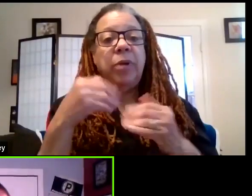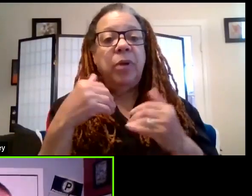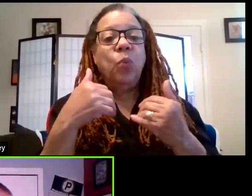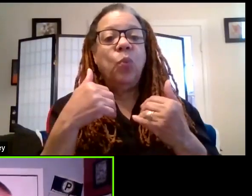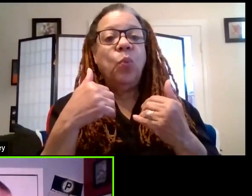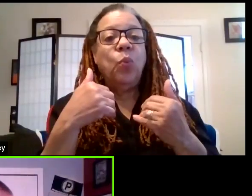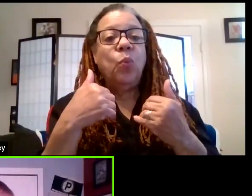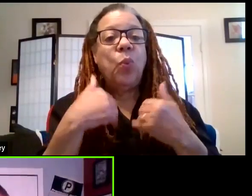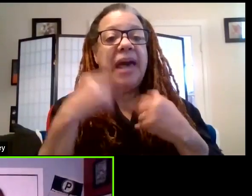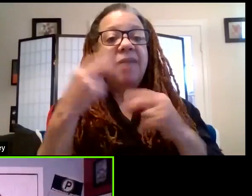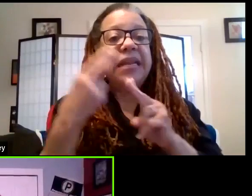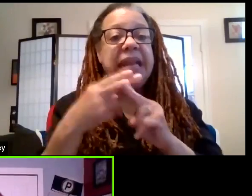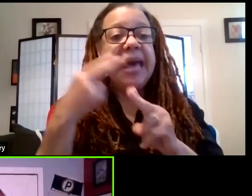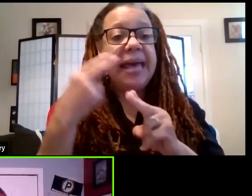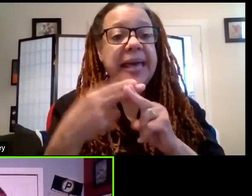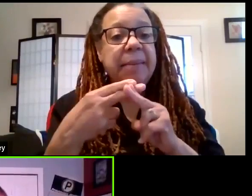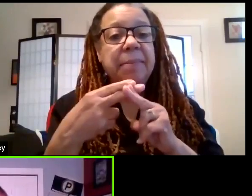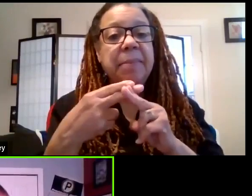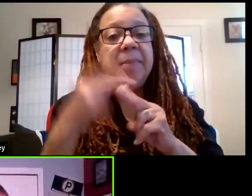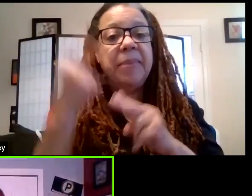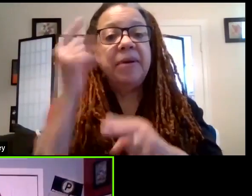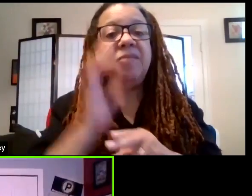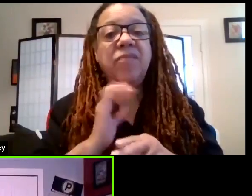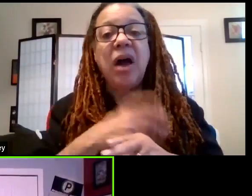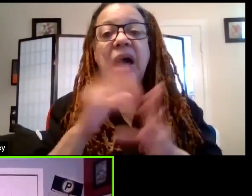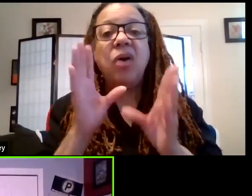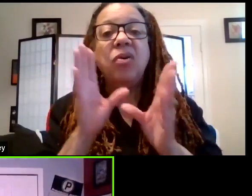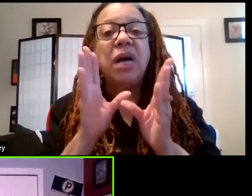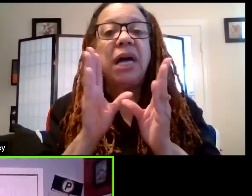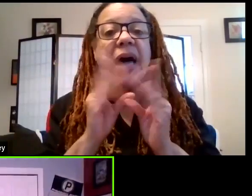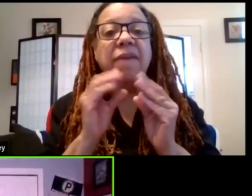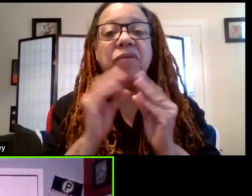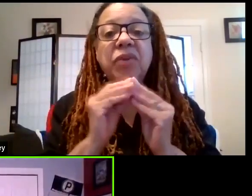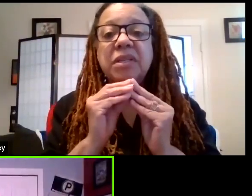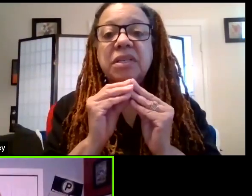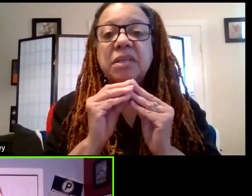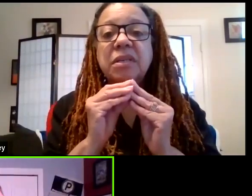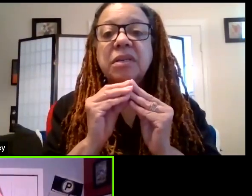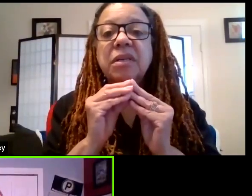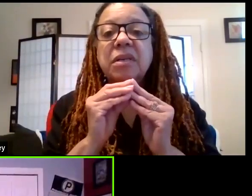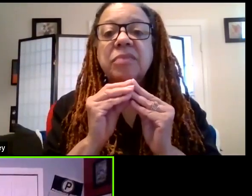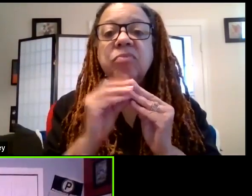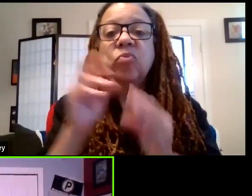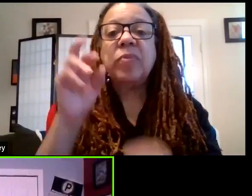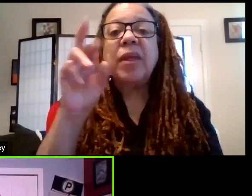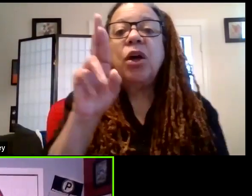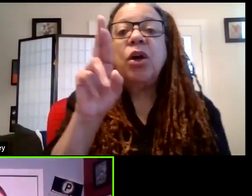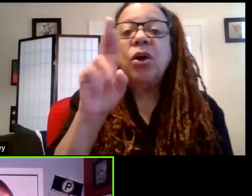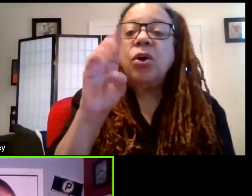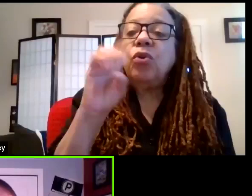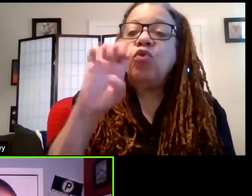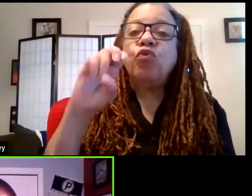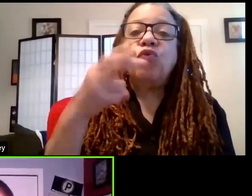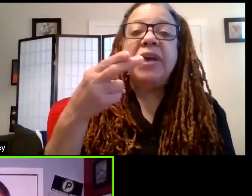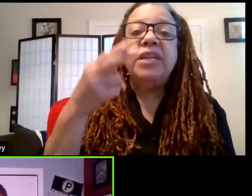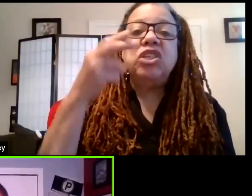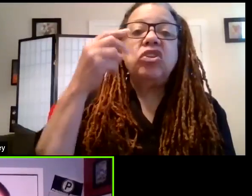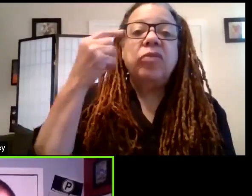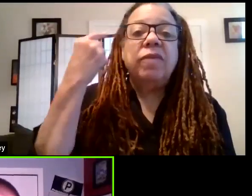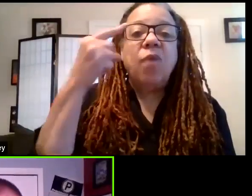our conference. It's Reach for the Stars.